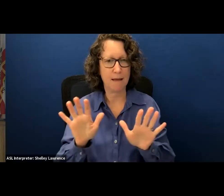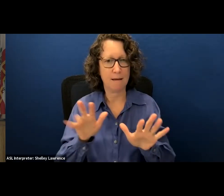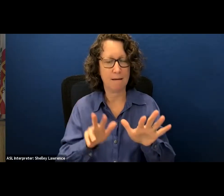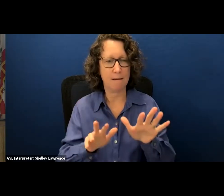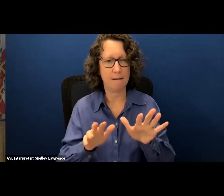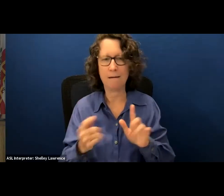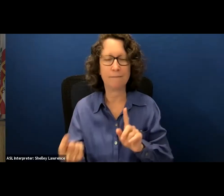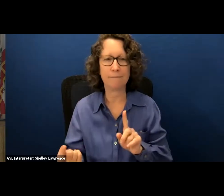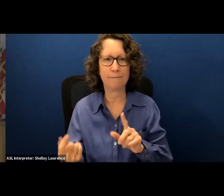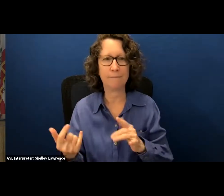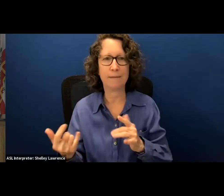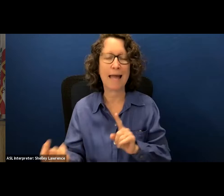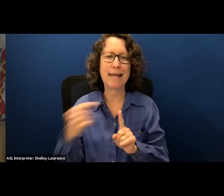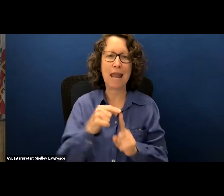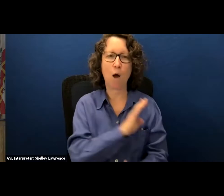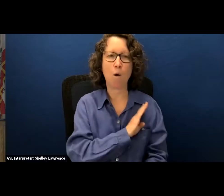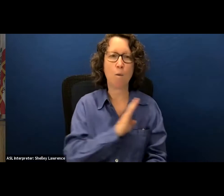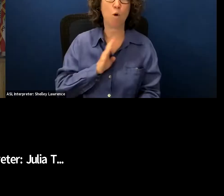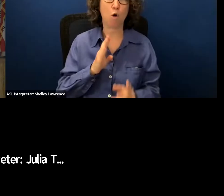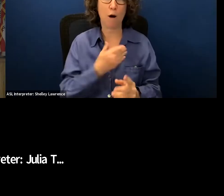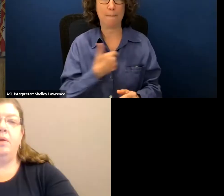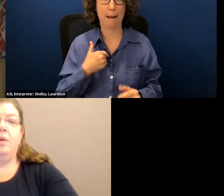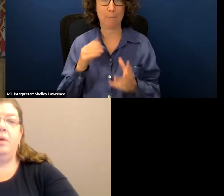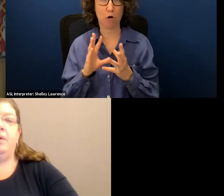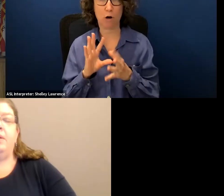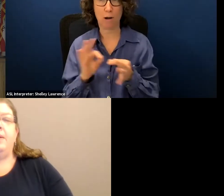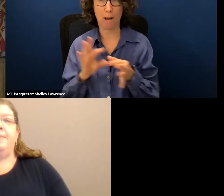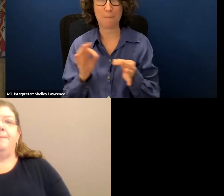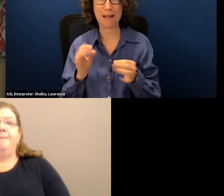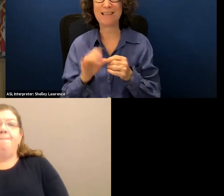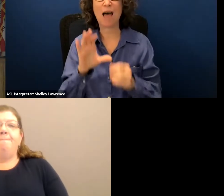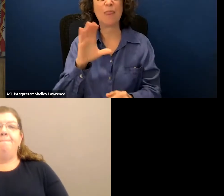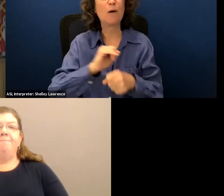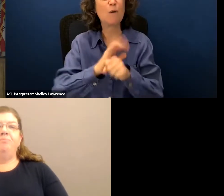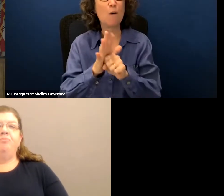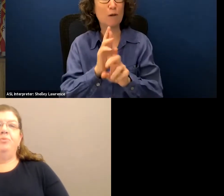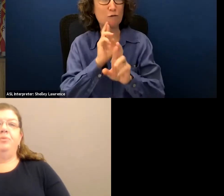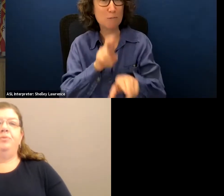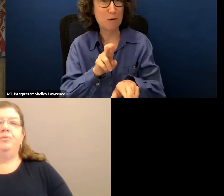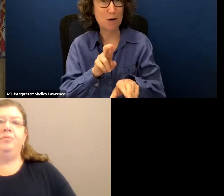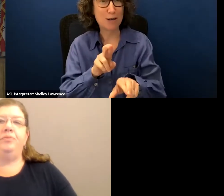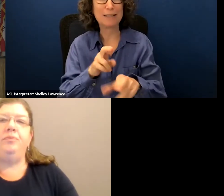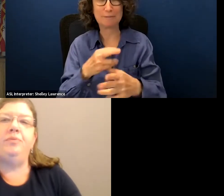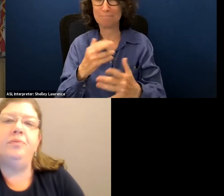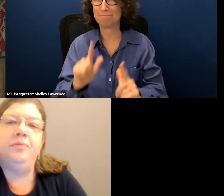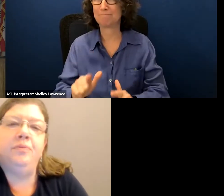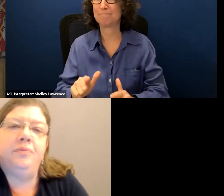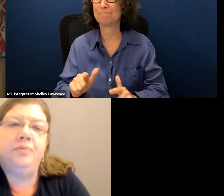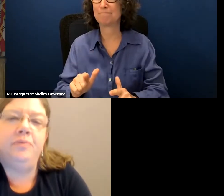go to the board member comments on the COVID report.